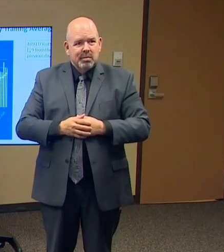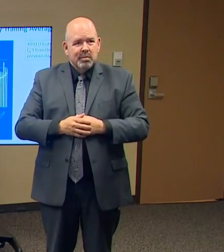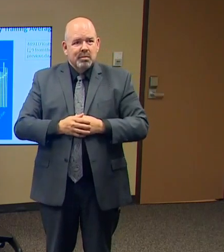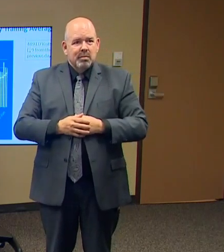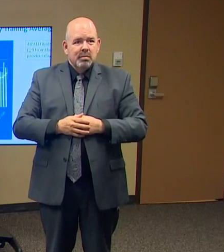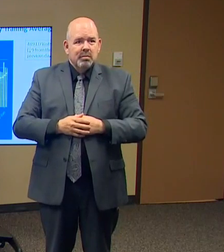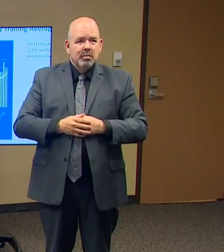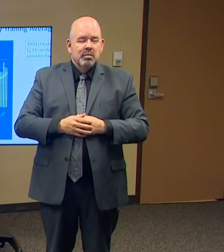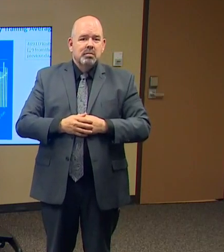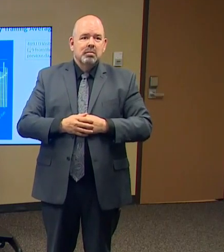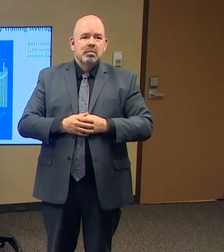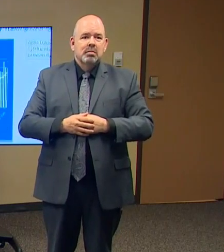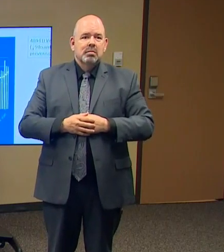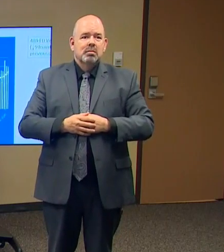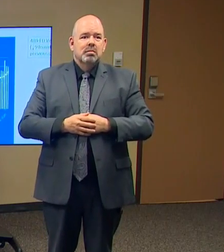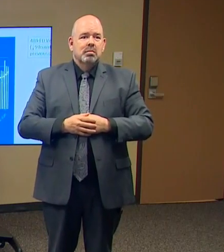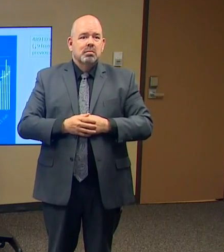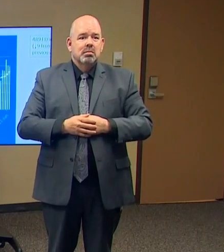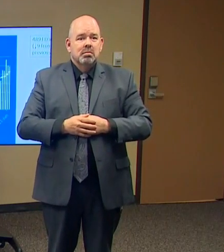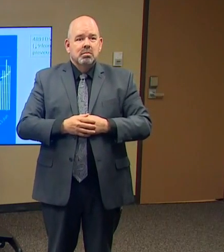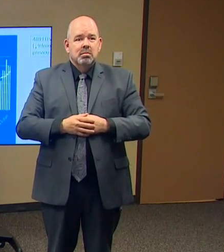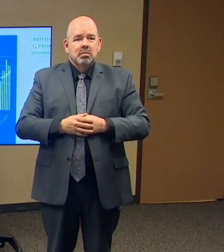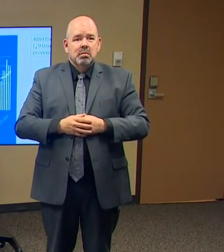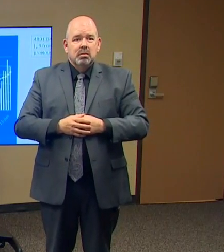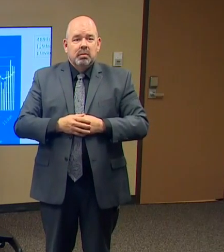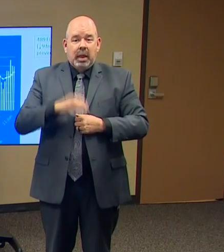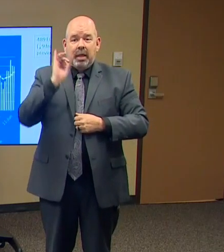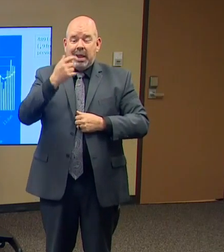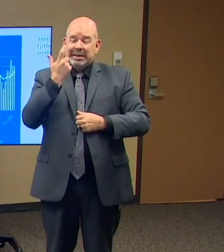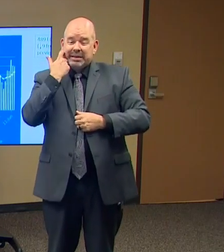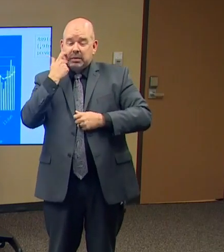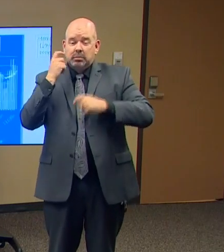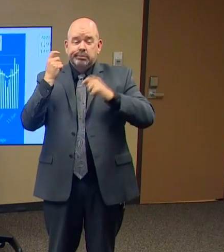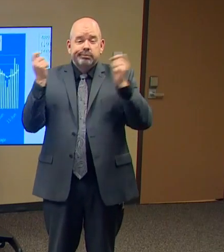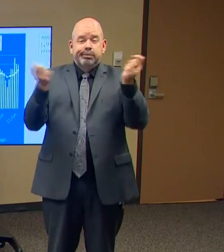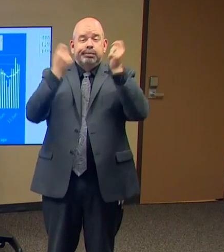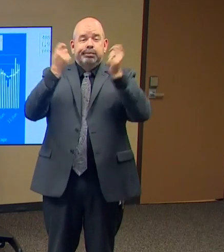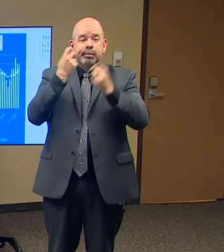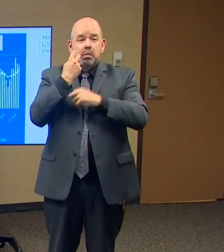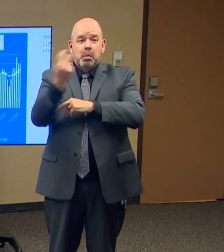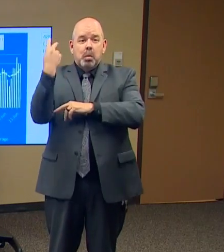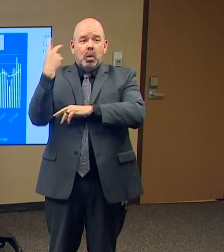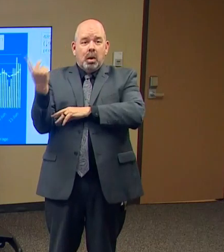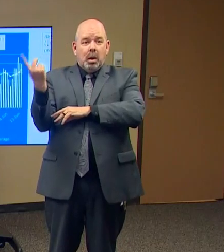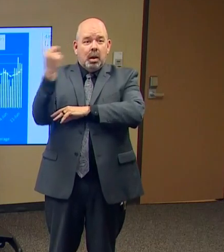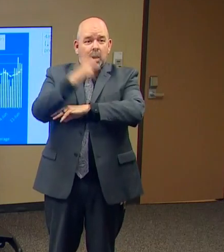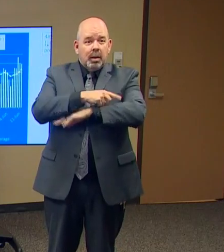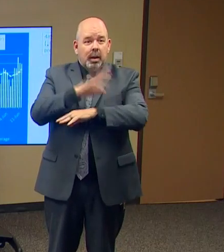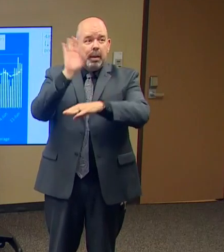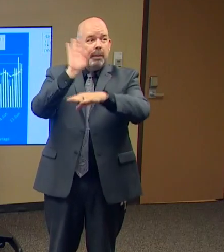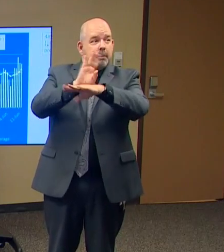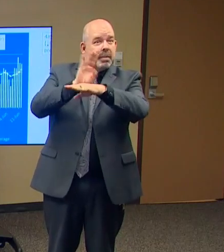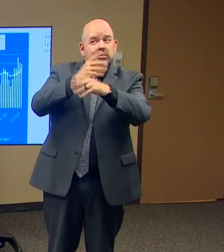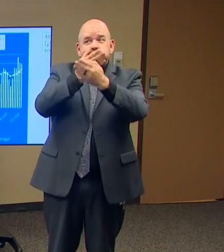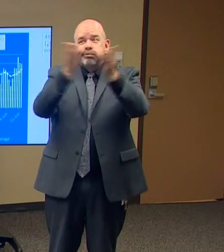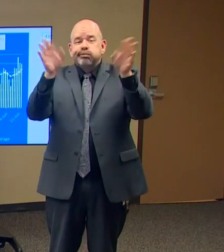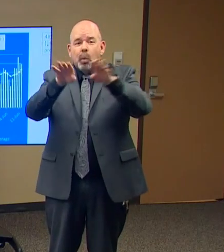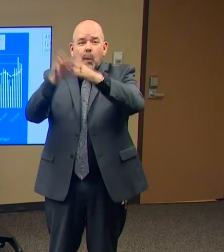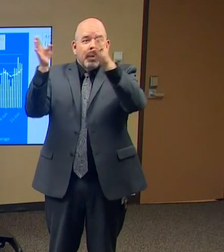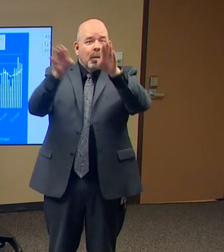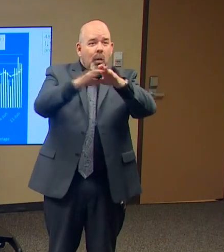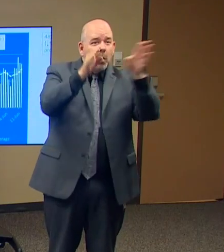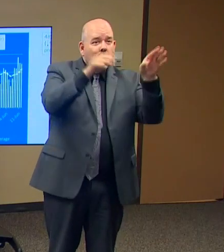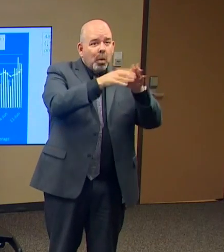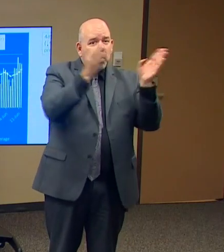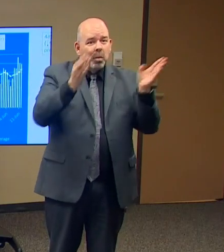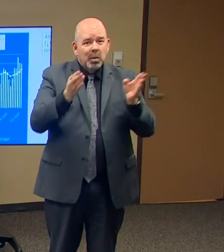away from when Memorial Day weekend occurred, when several things opened up. And so the timing for